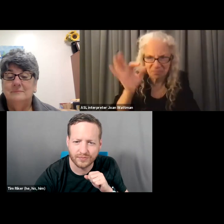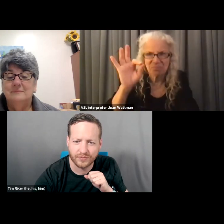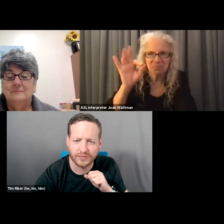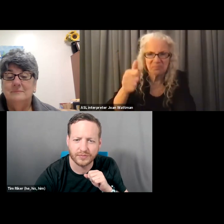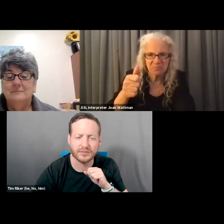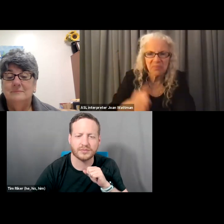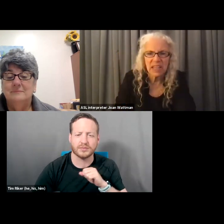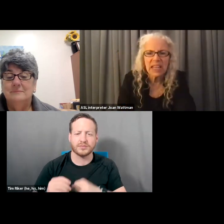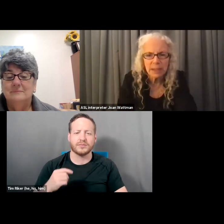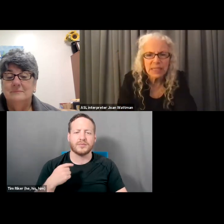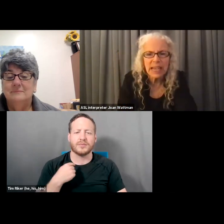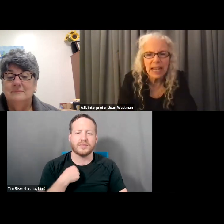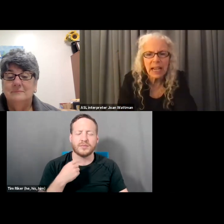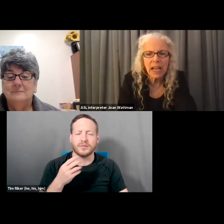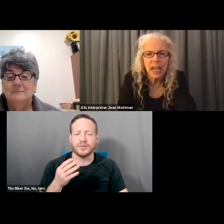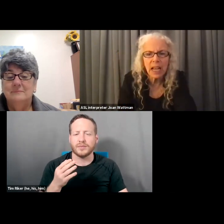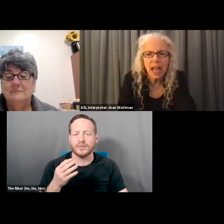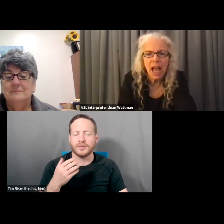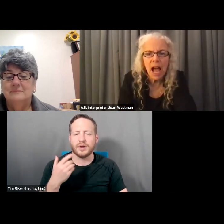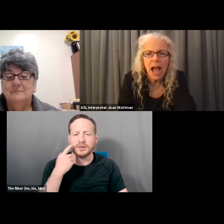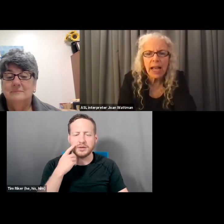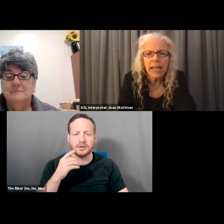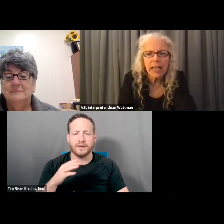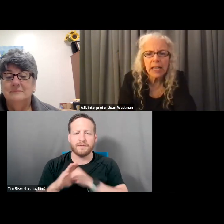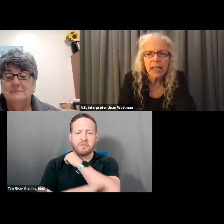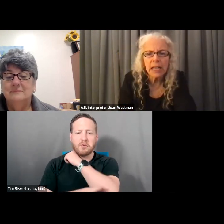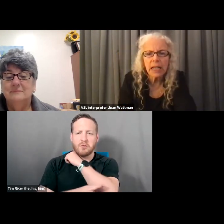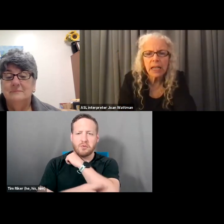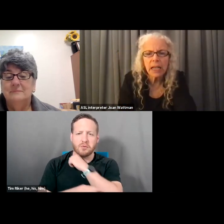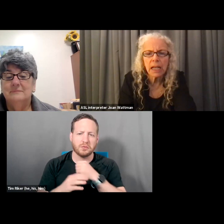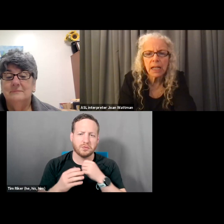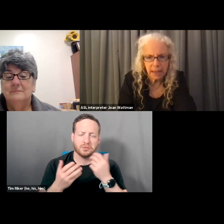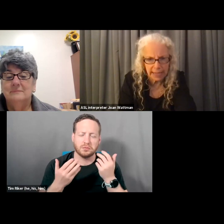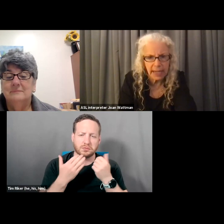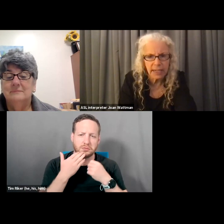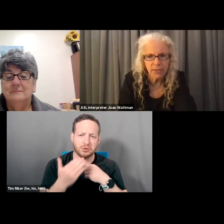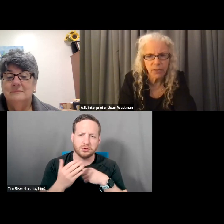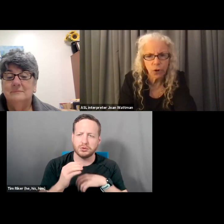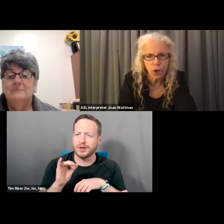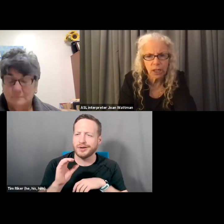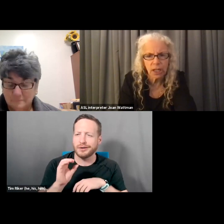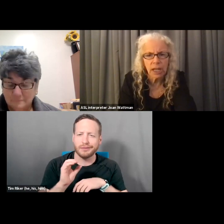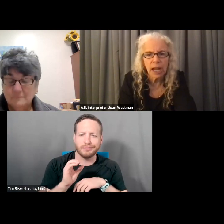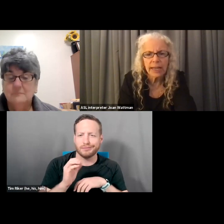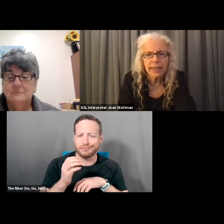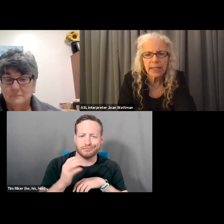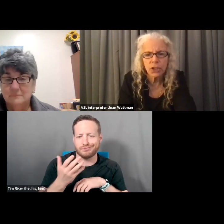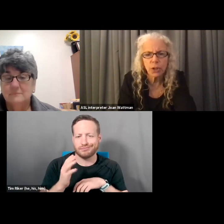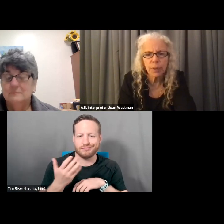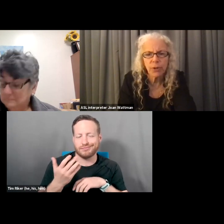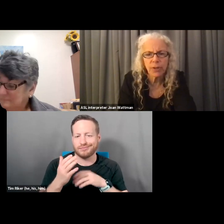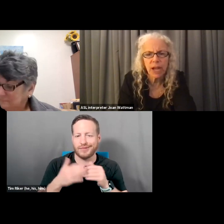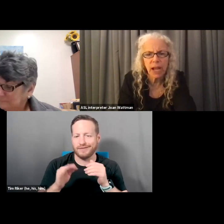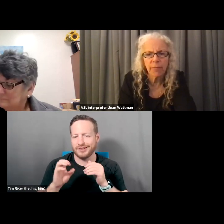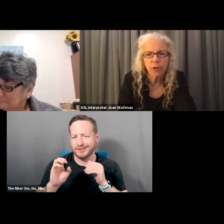Tim is saying, I like the idea of the fall. I think it's a